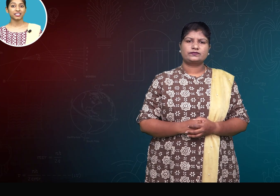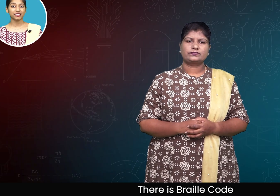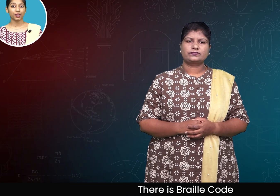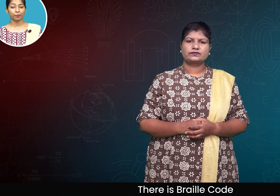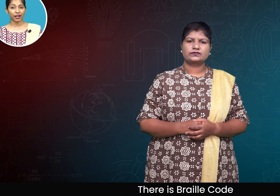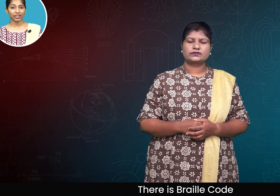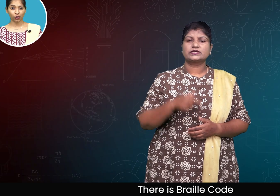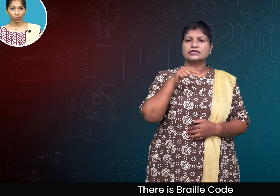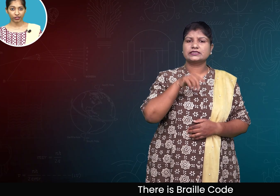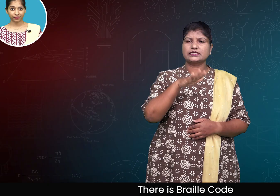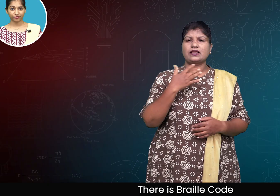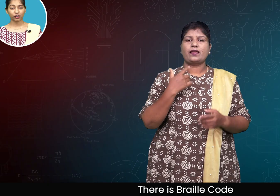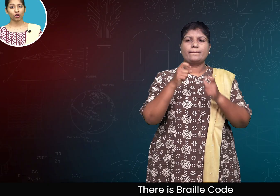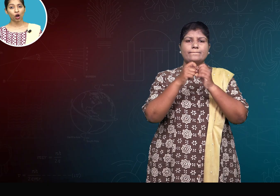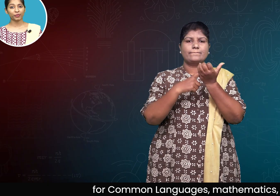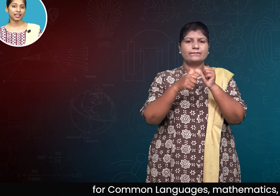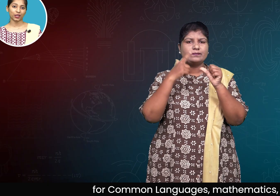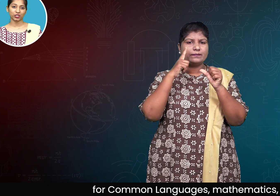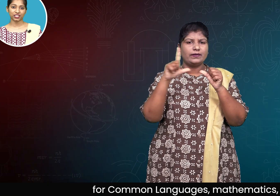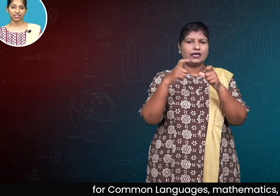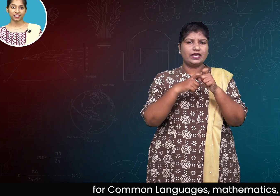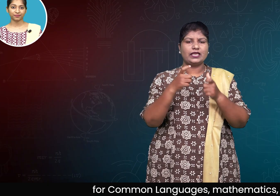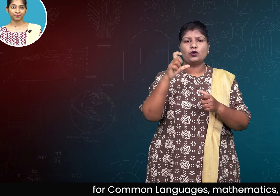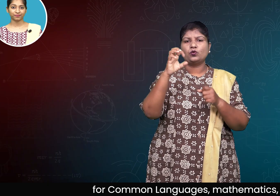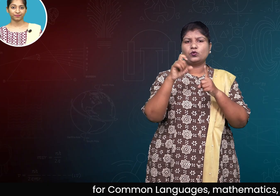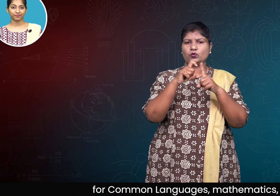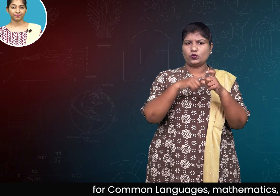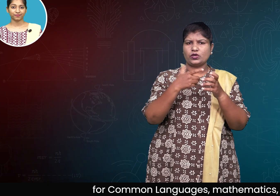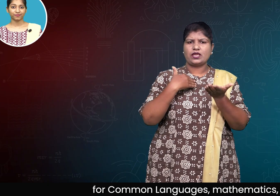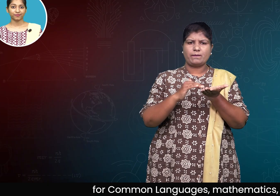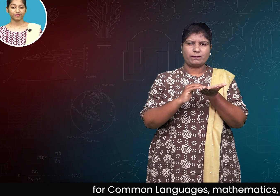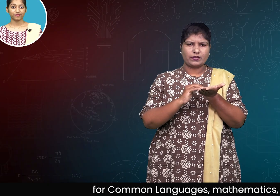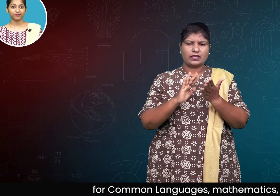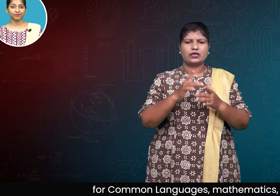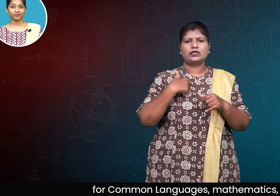There is Braille code for common languages,